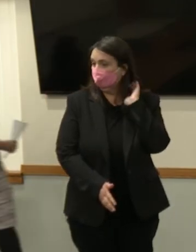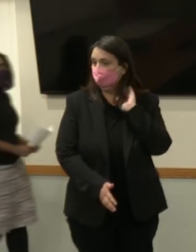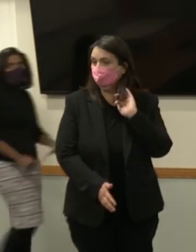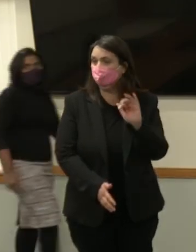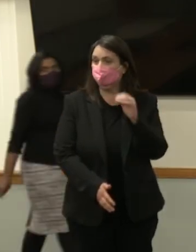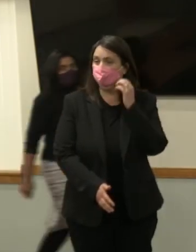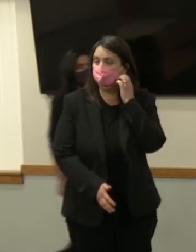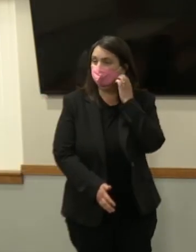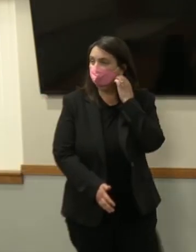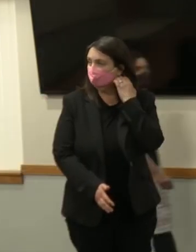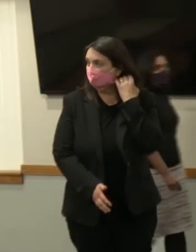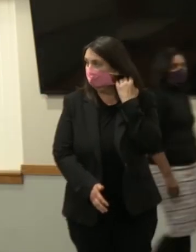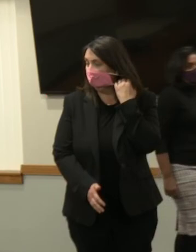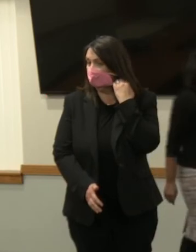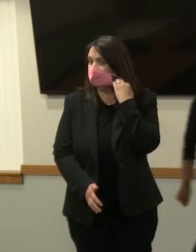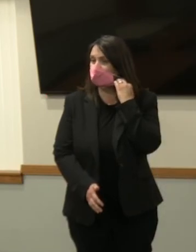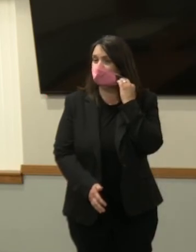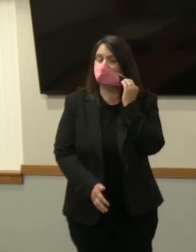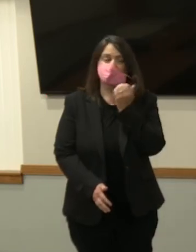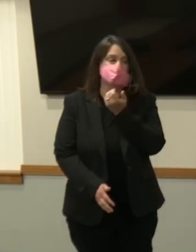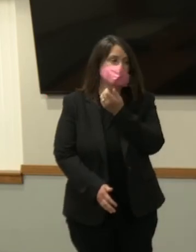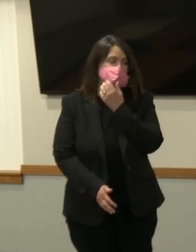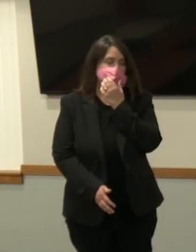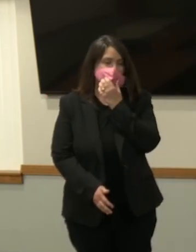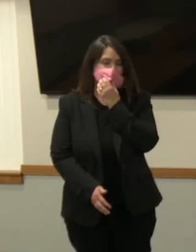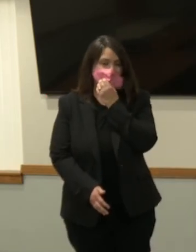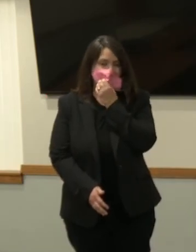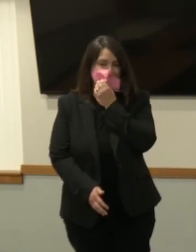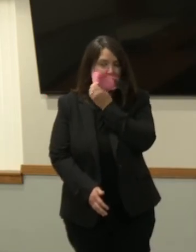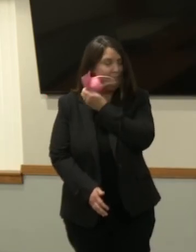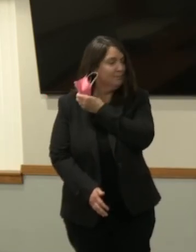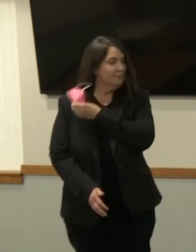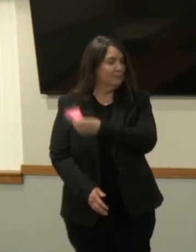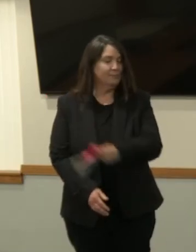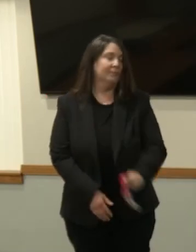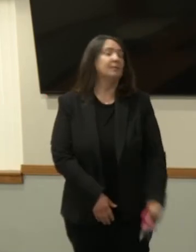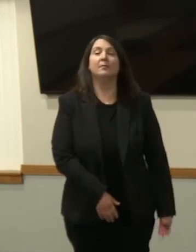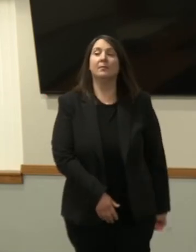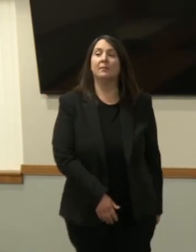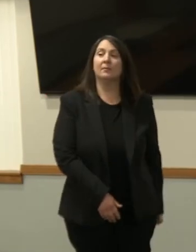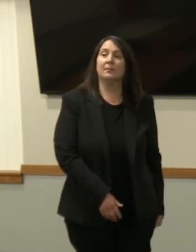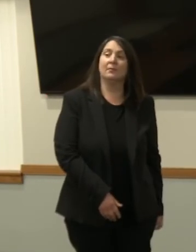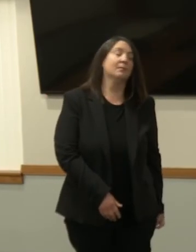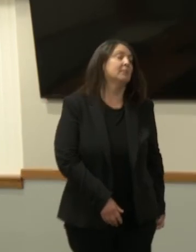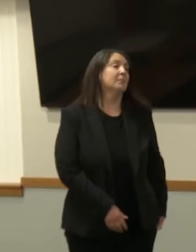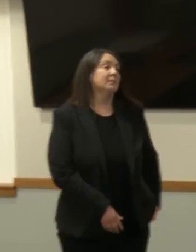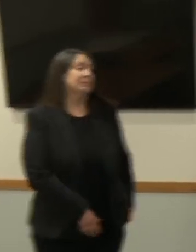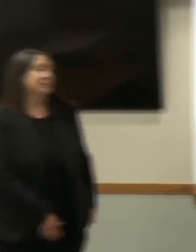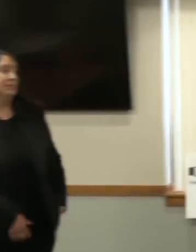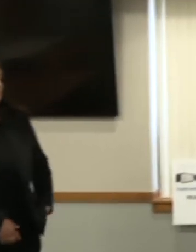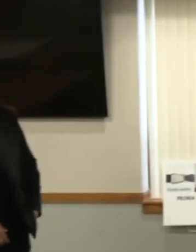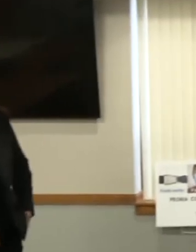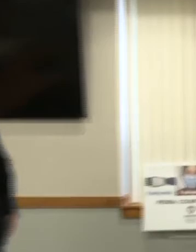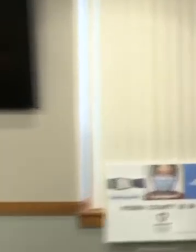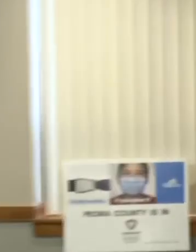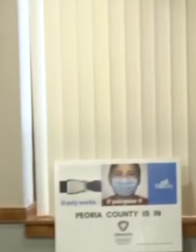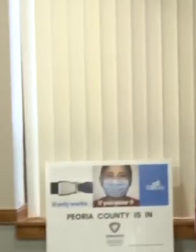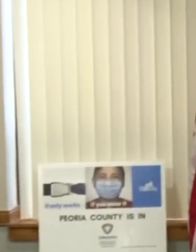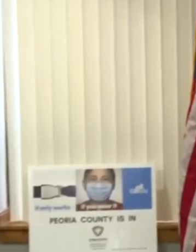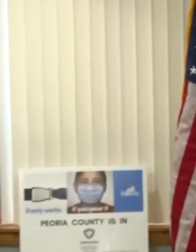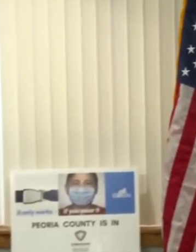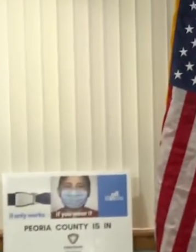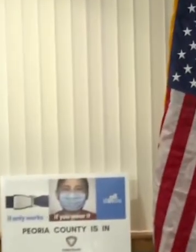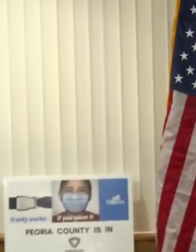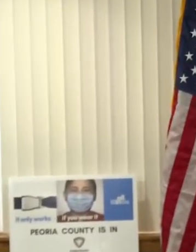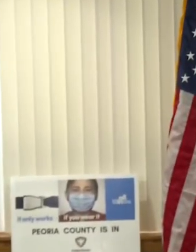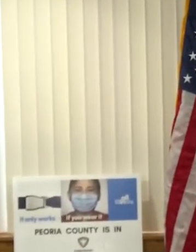Hi there. Hello. It's the same daily thing that I'm going to ask you. Please speak up because I honestly